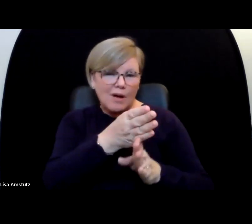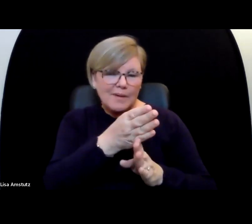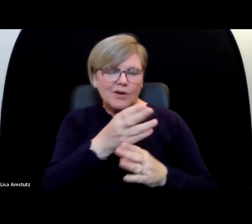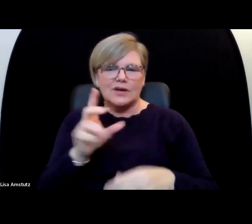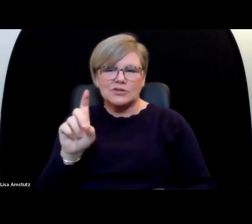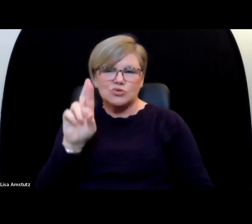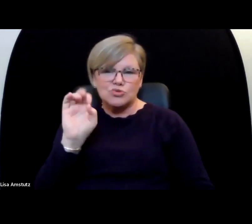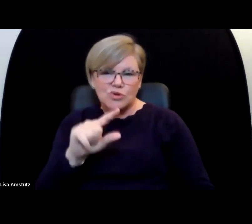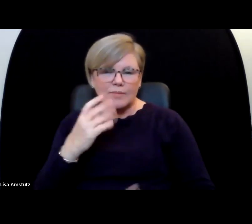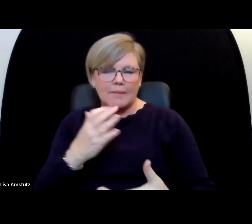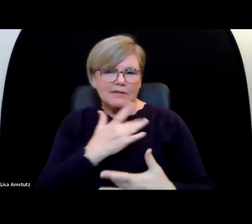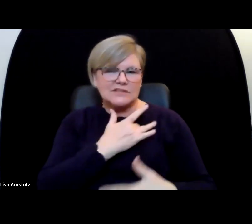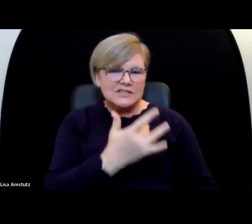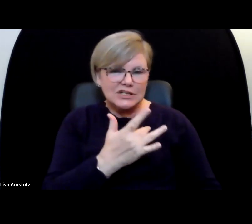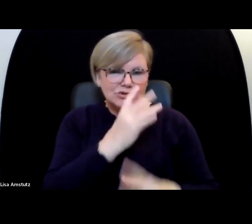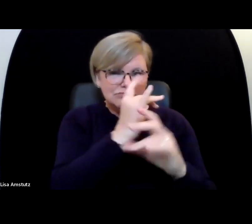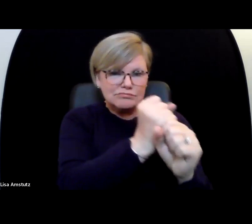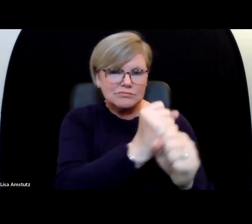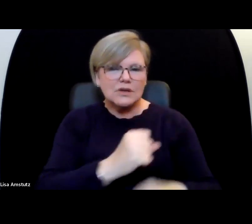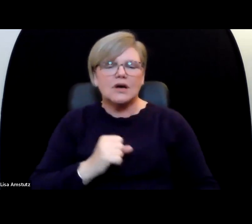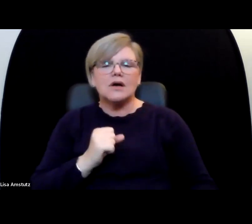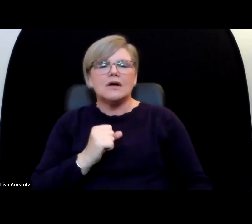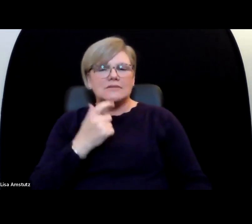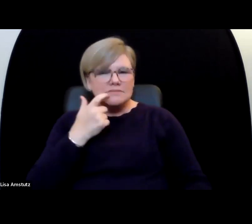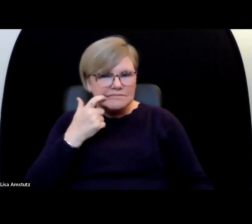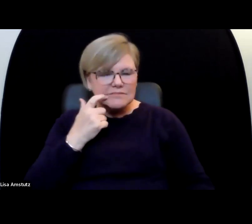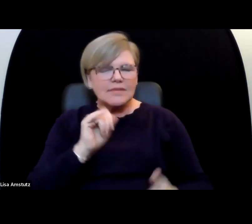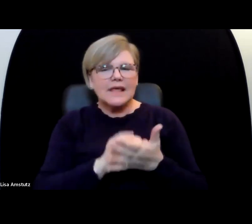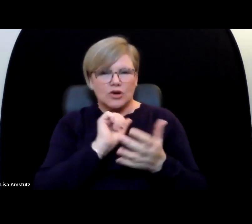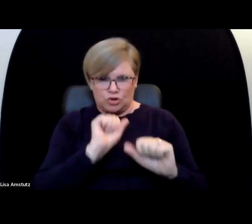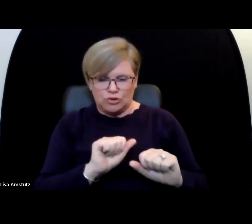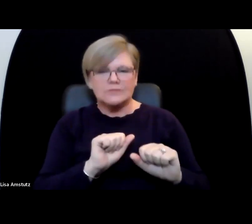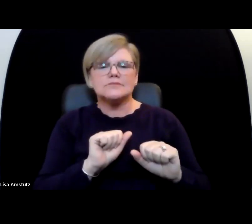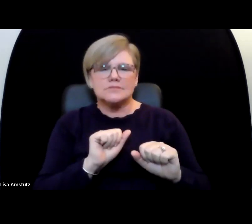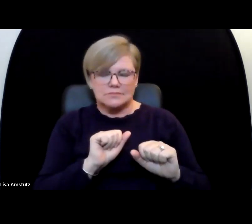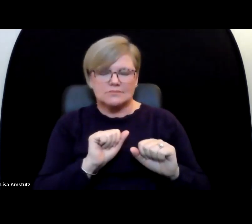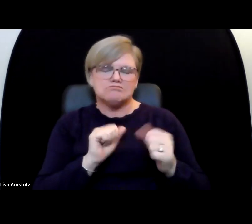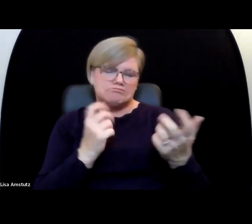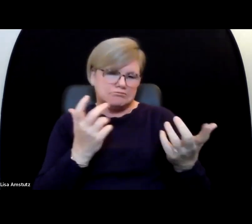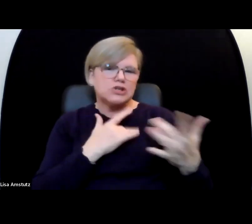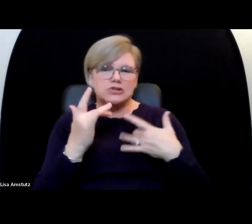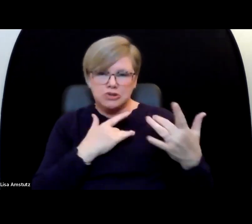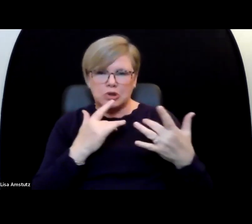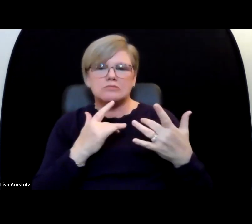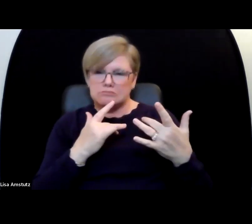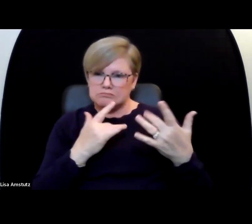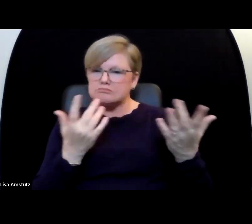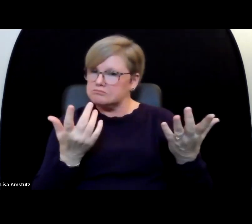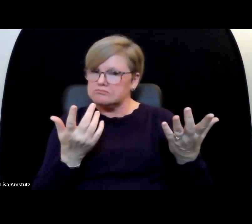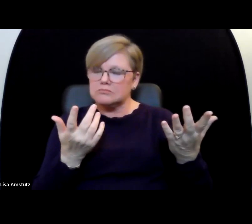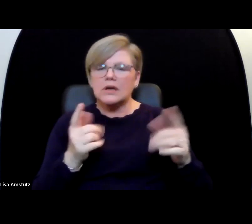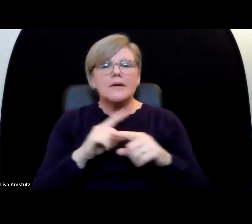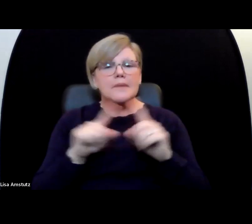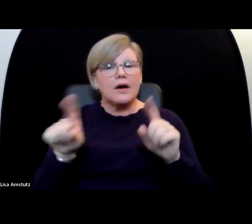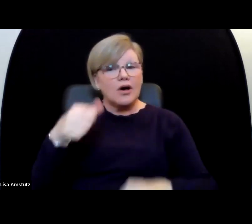be or what you might be more inclined to gravitate toward, that could be an issue. In theory, that might be a concern. But